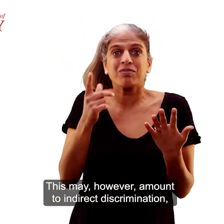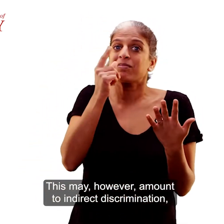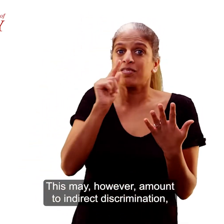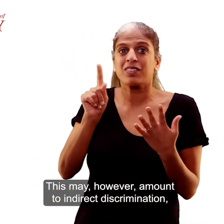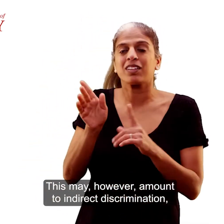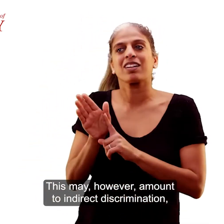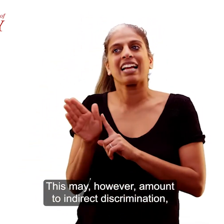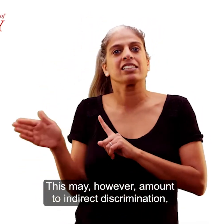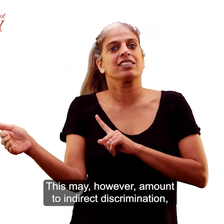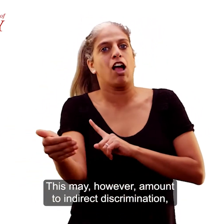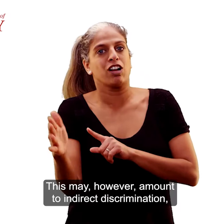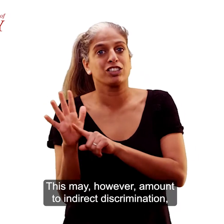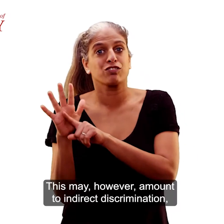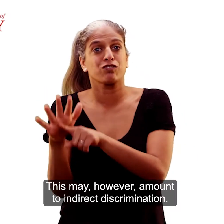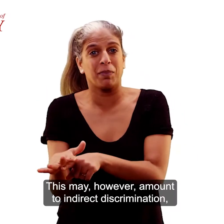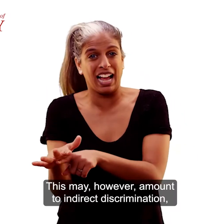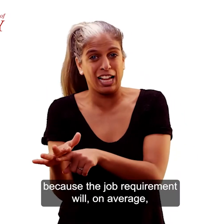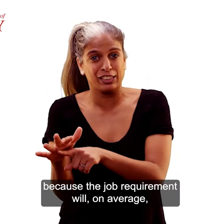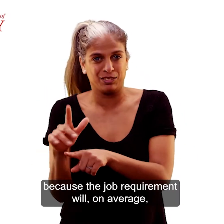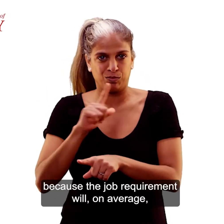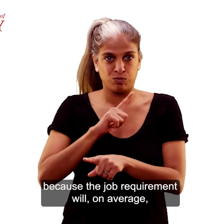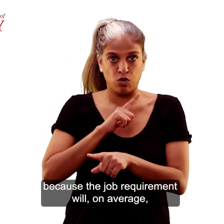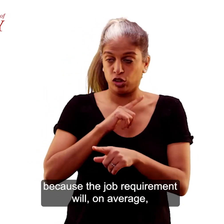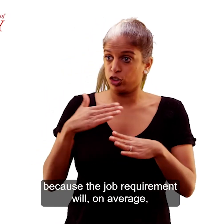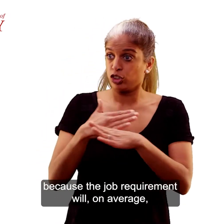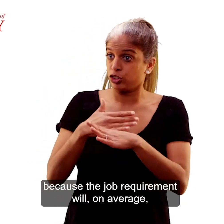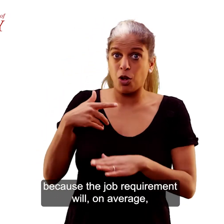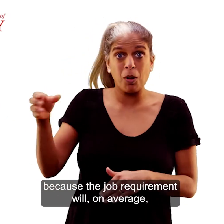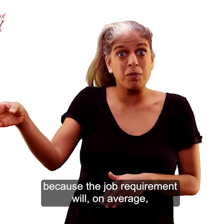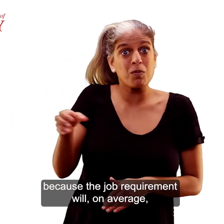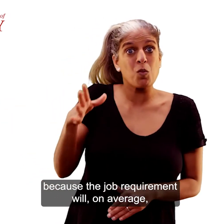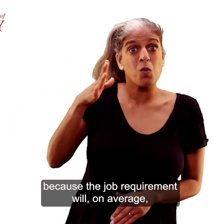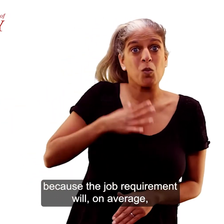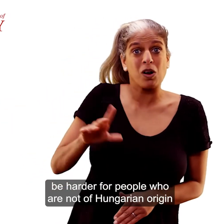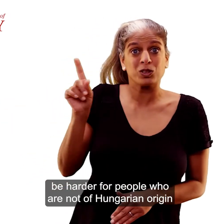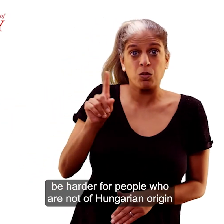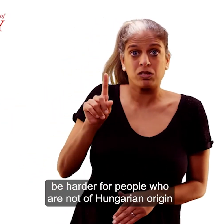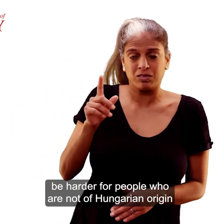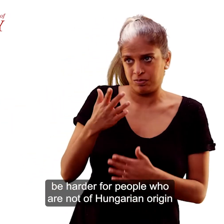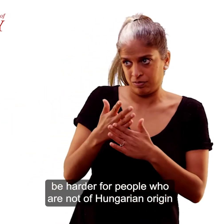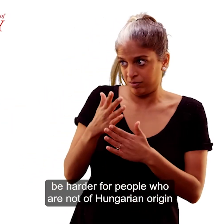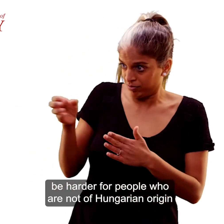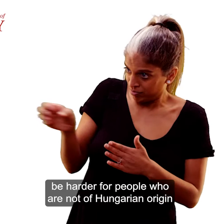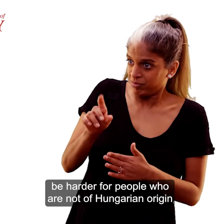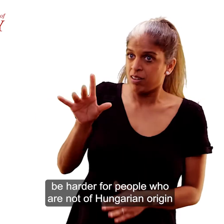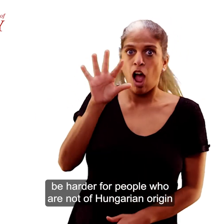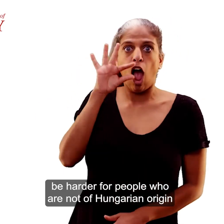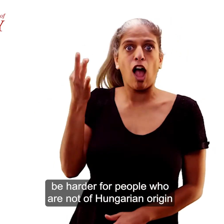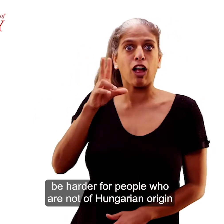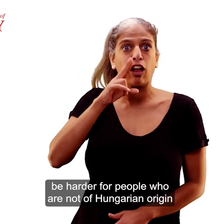amount to indirect discrimination because the job requirement will, on average, be harder for people who are not of Hungarian